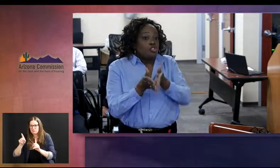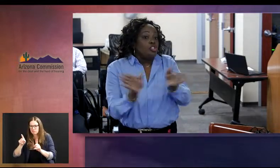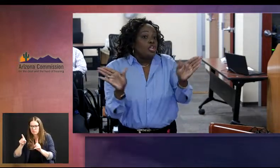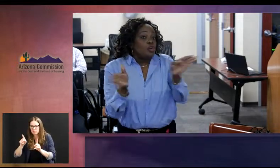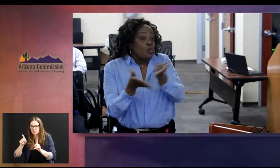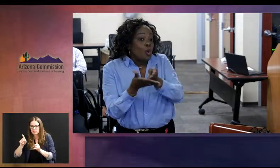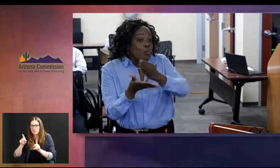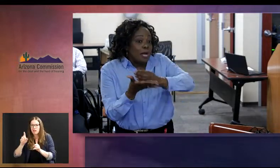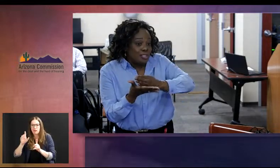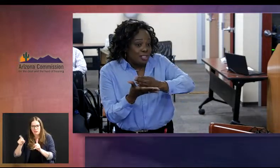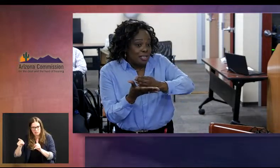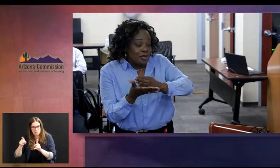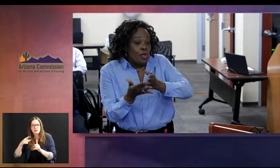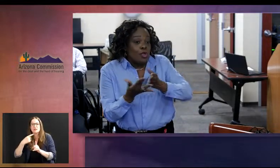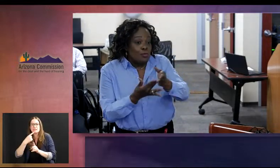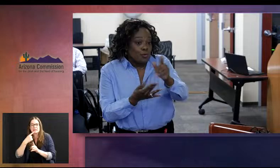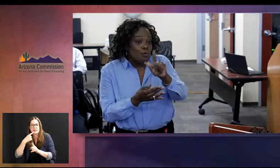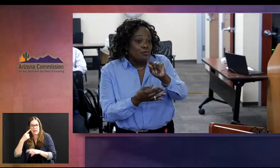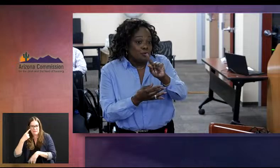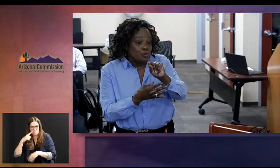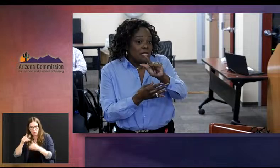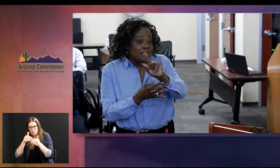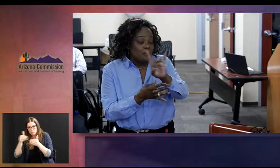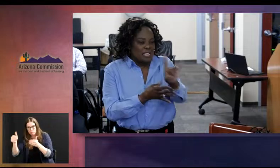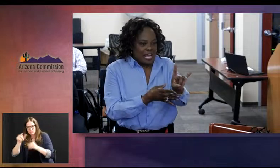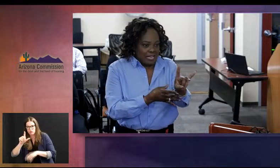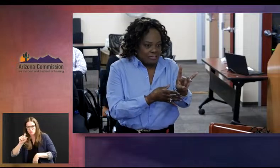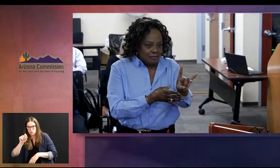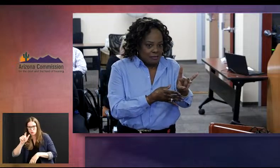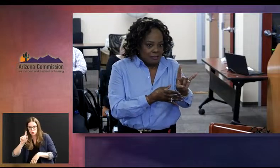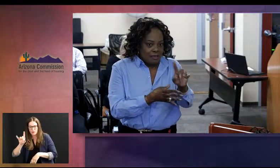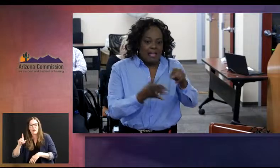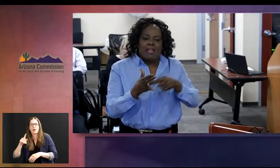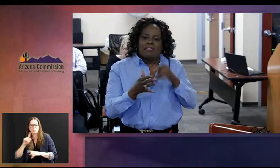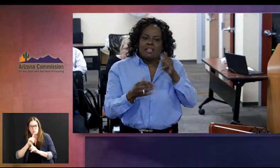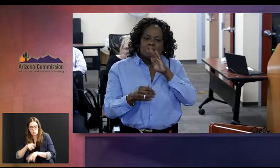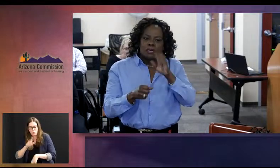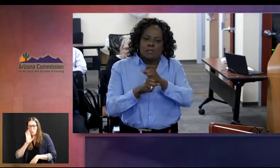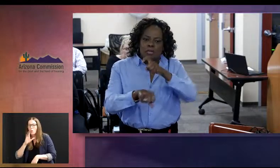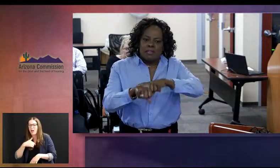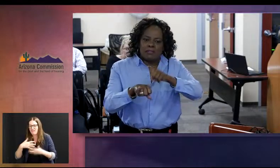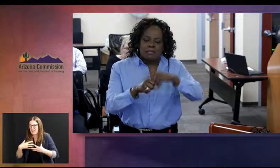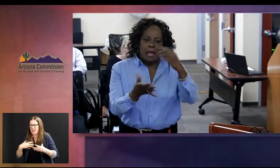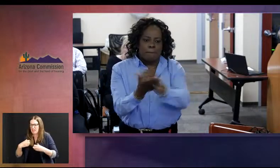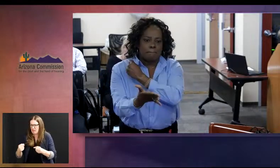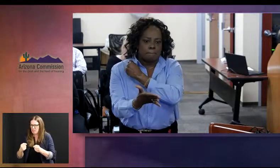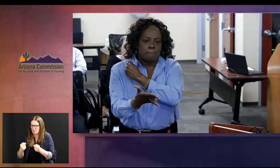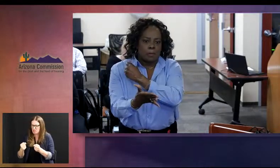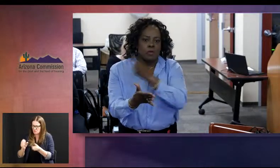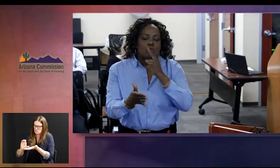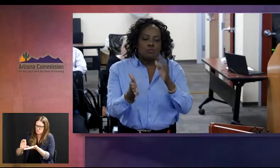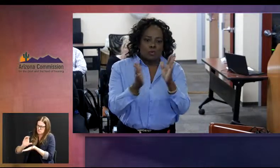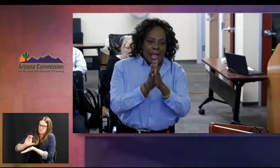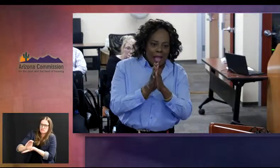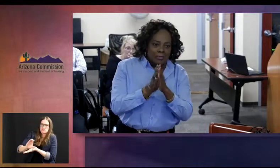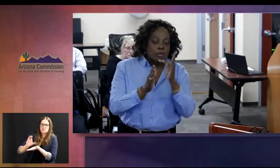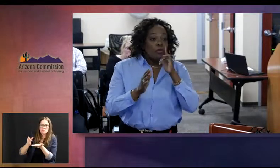a healthy general budget through 2028.